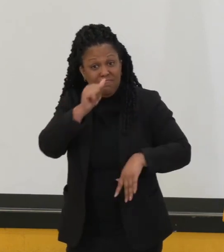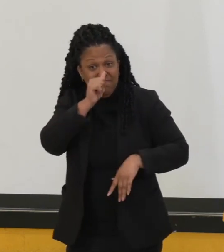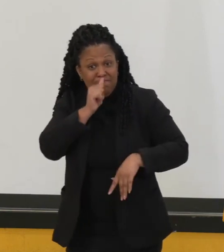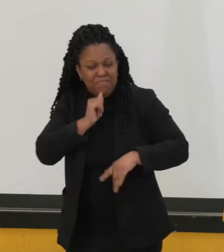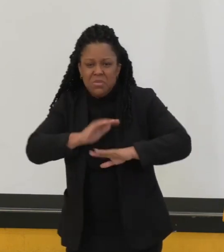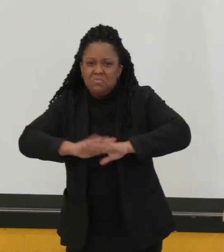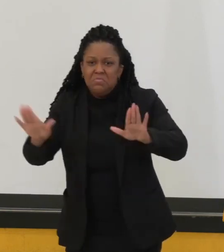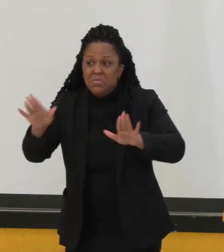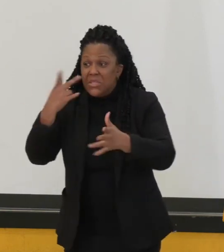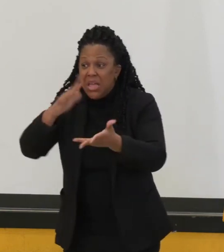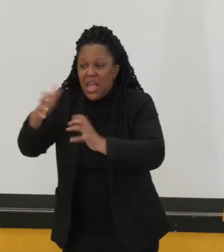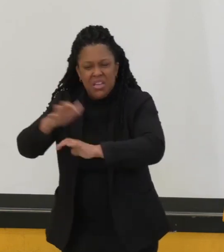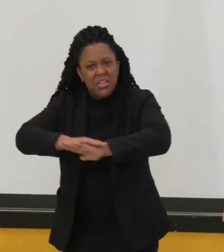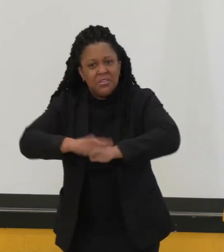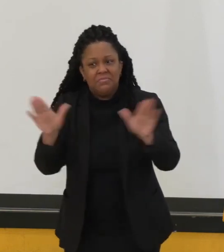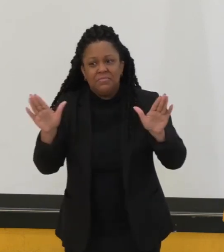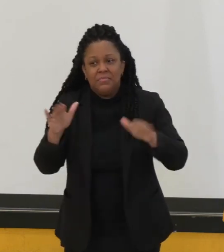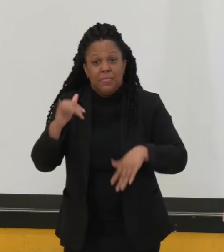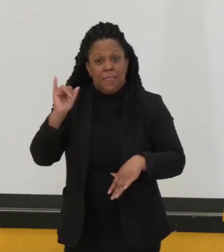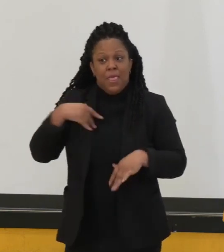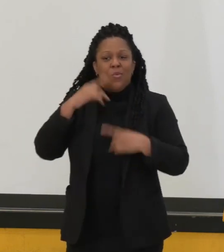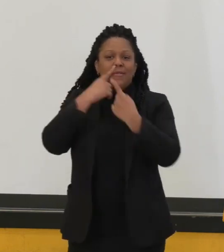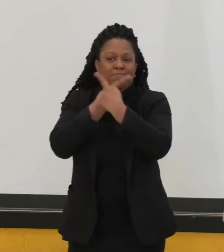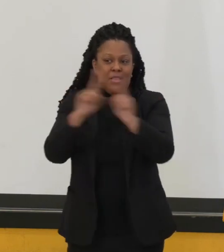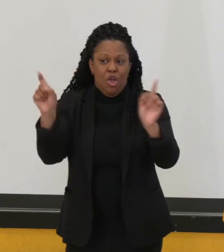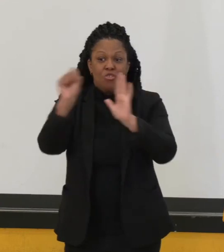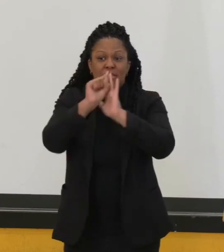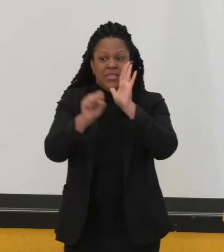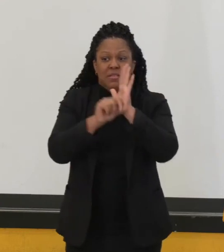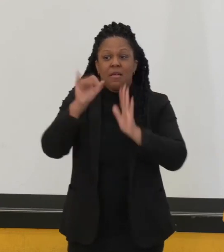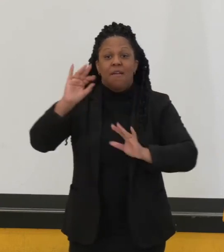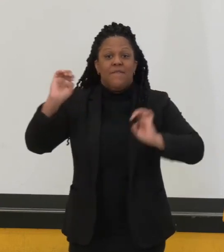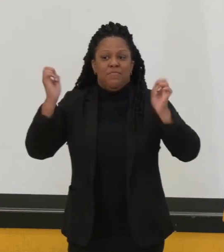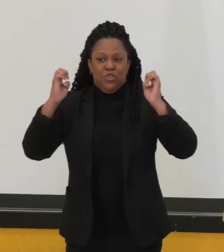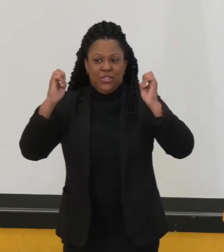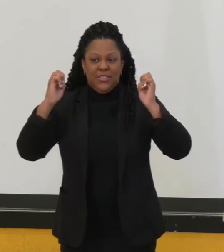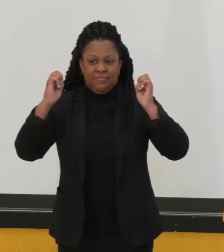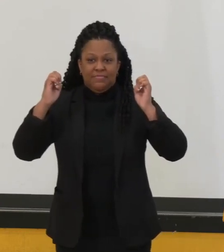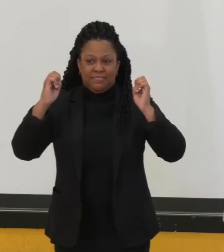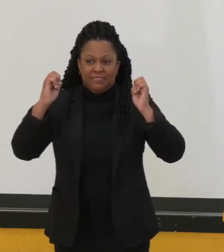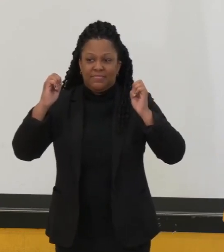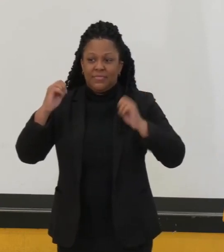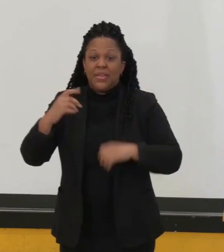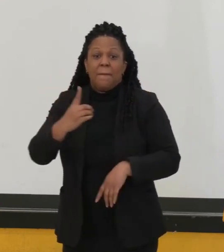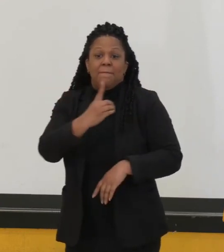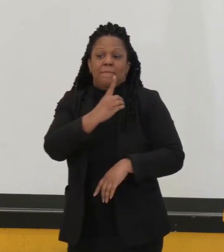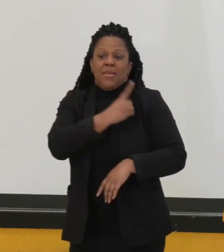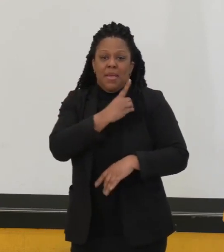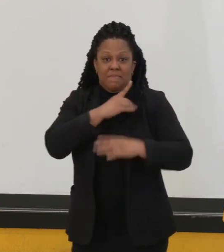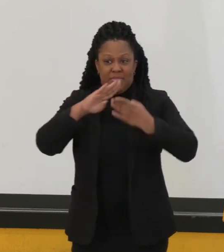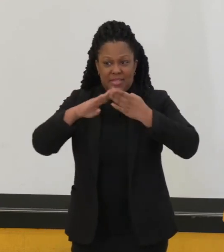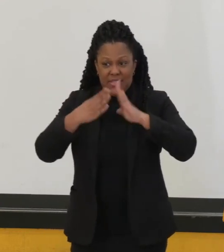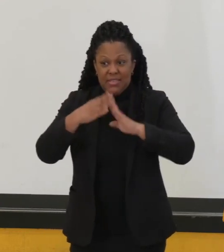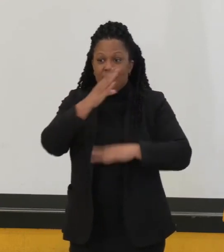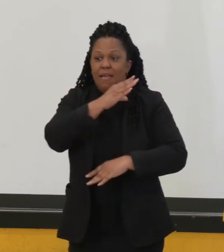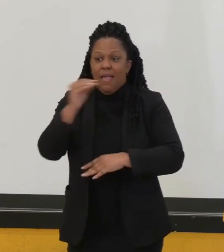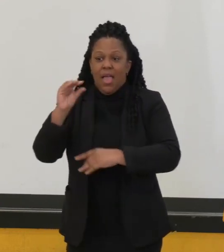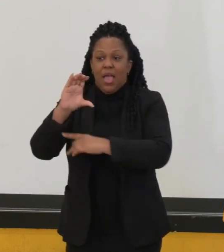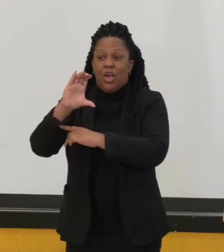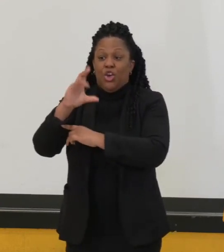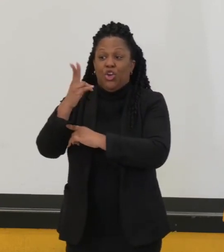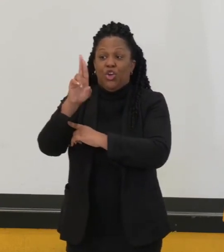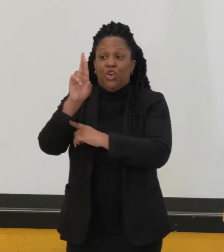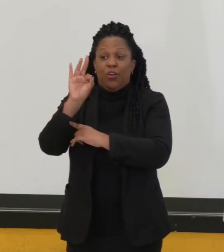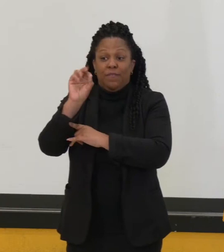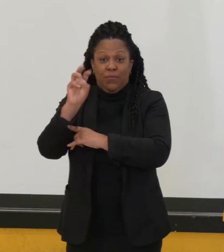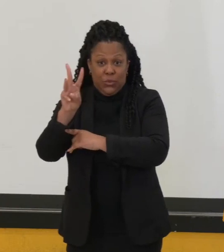a state of emergency in the city of Minneapolis, and we are following that up with a curfew that will begin at 7